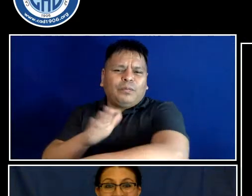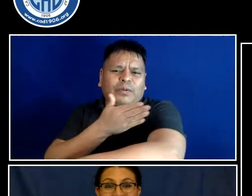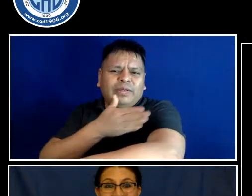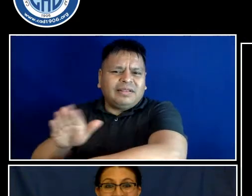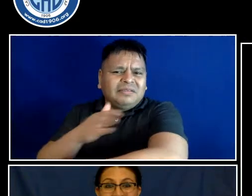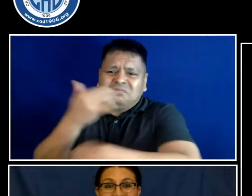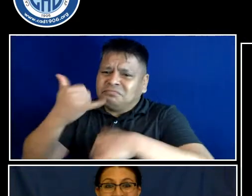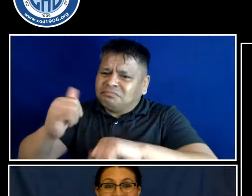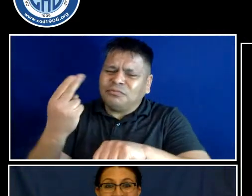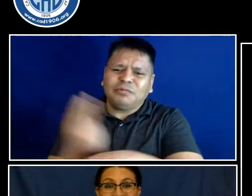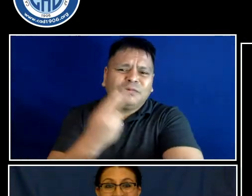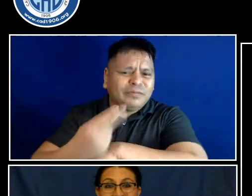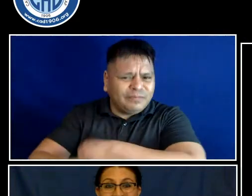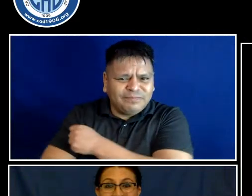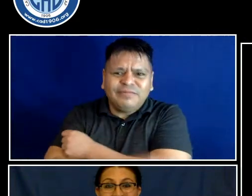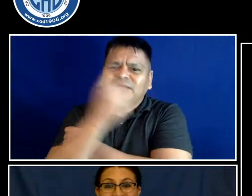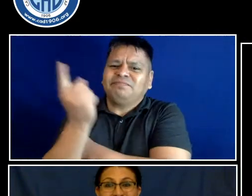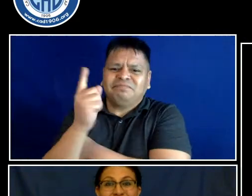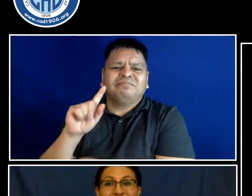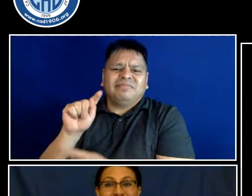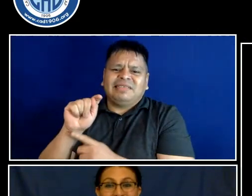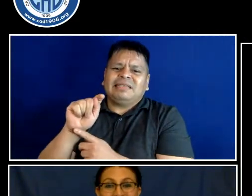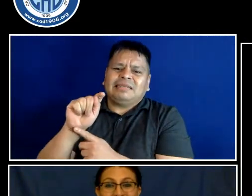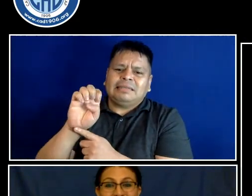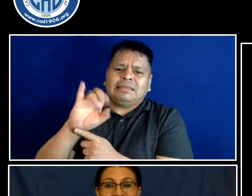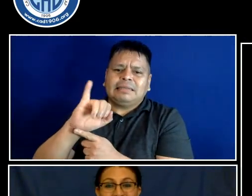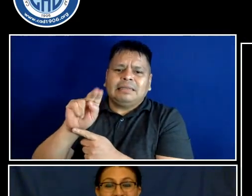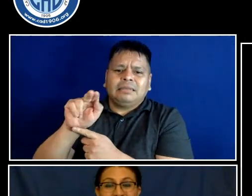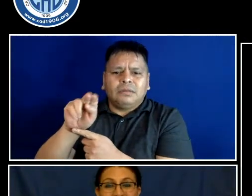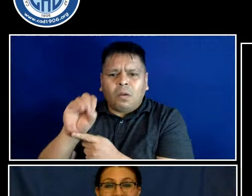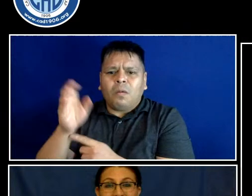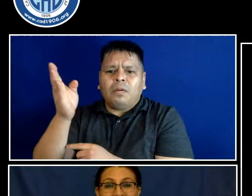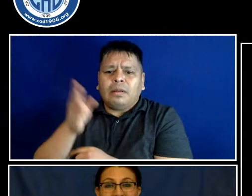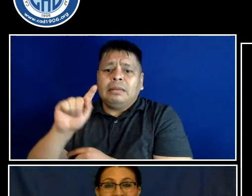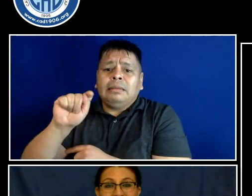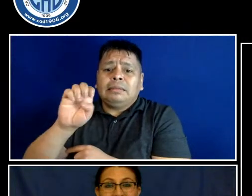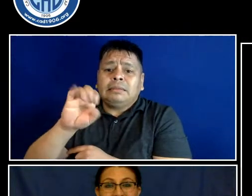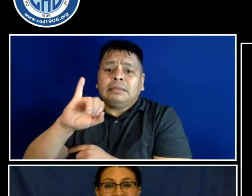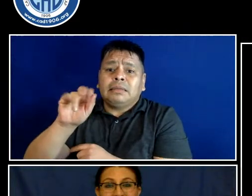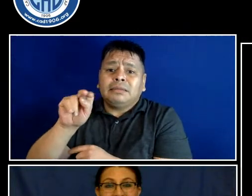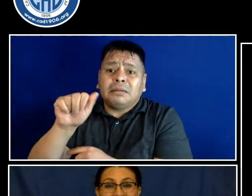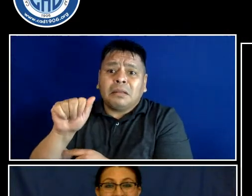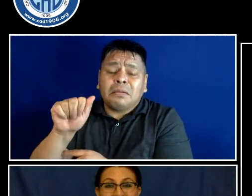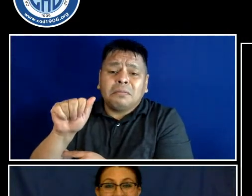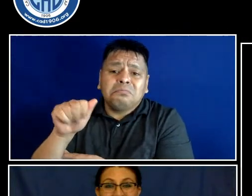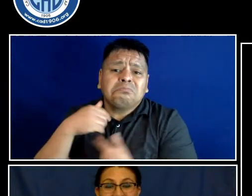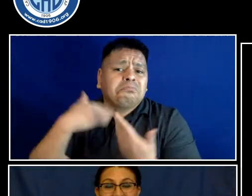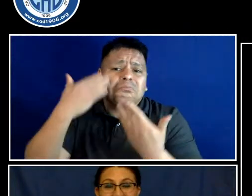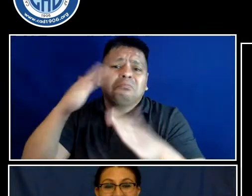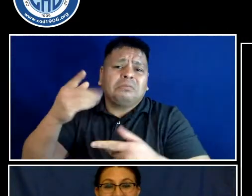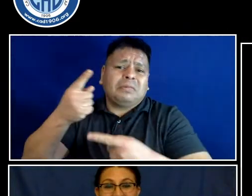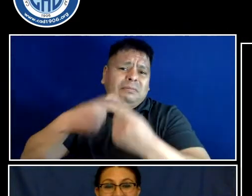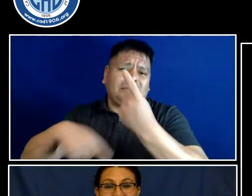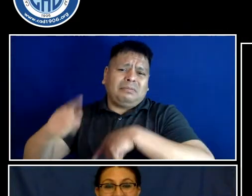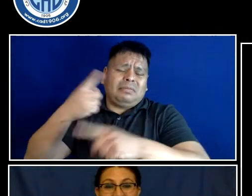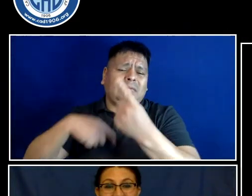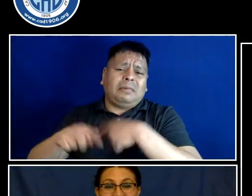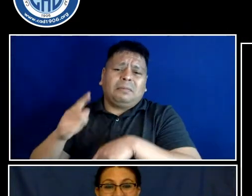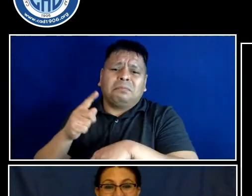Selena. She is a famous musician. They call her the queen of music, and she still is to this day, the queen of Tejano